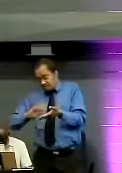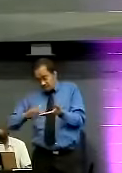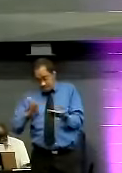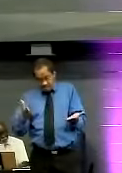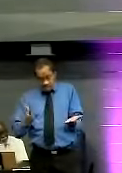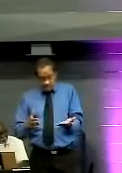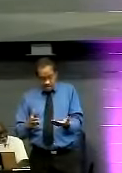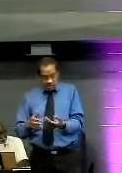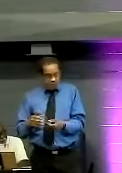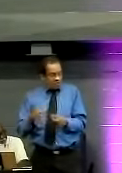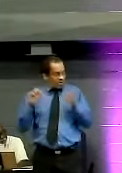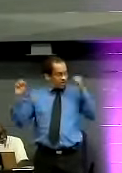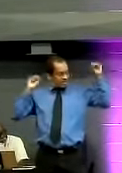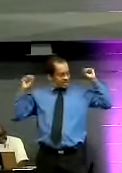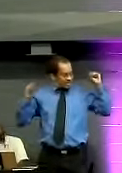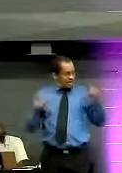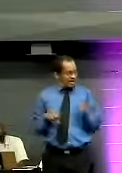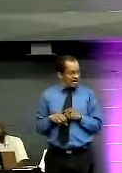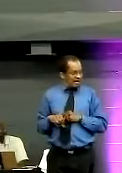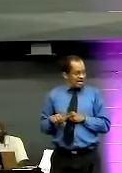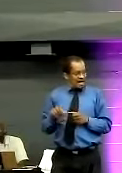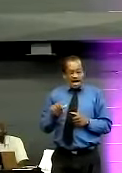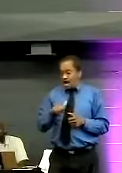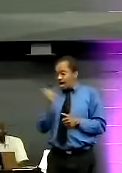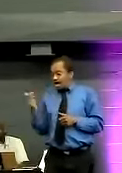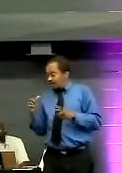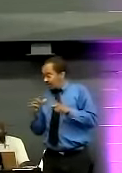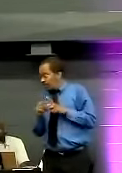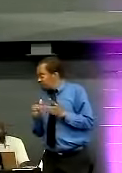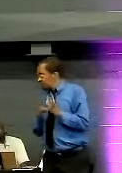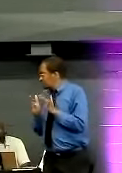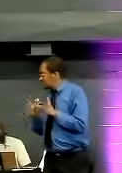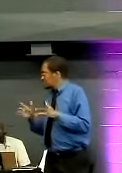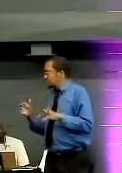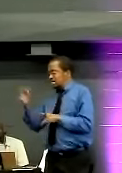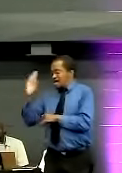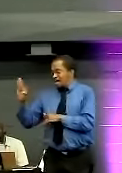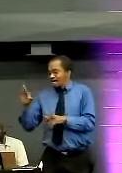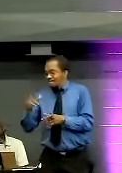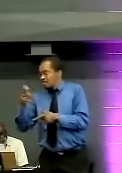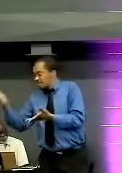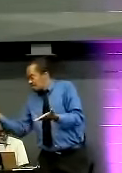turn all the sound off. In other words, Jesus said, F them.